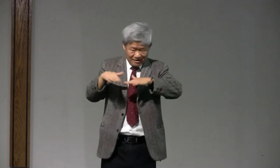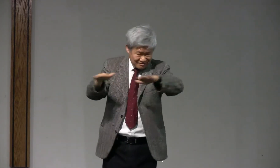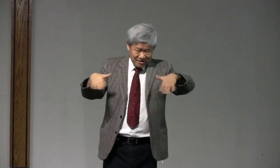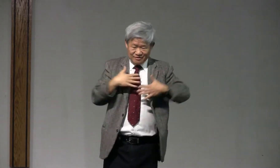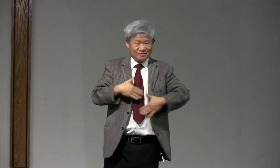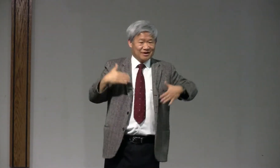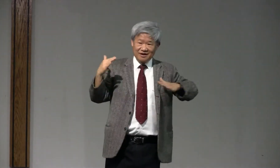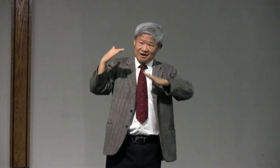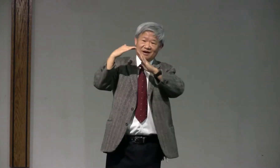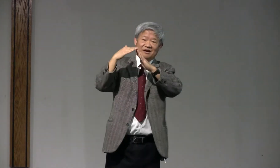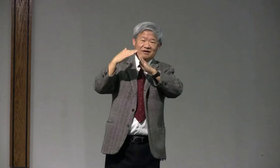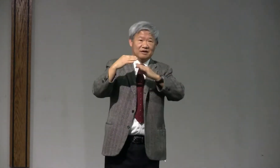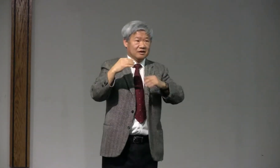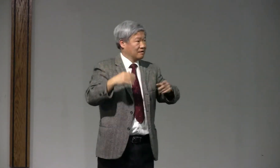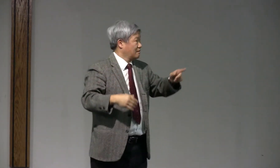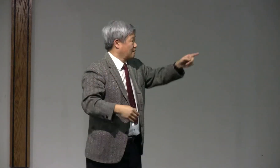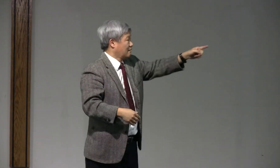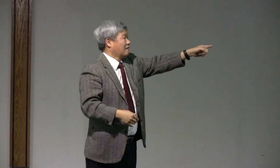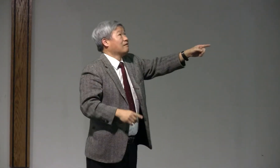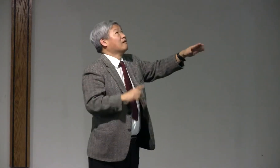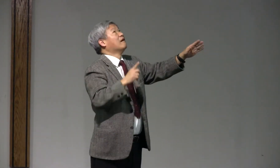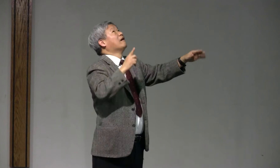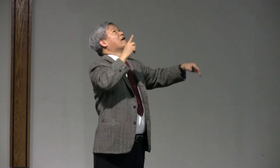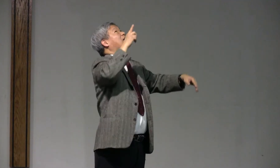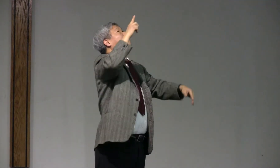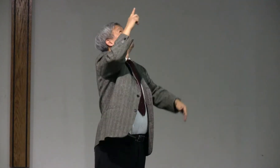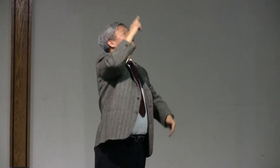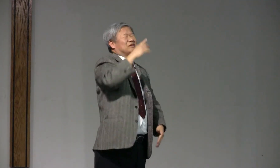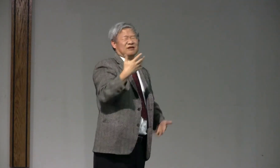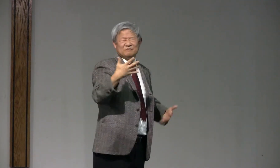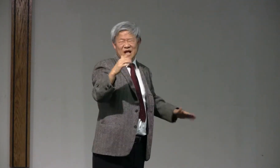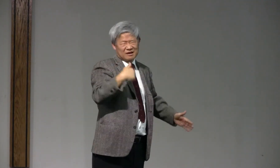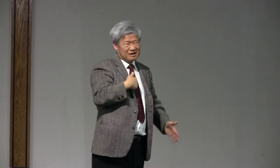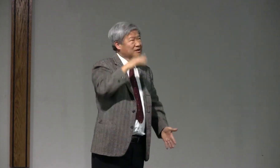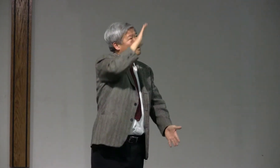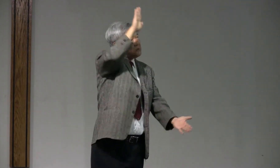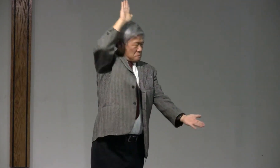we went for the summer, during the summer, and had a vacation